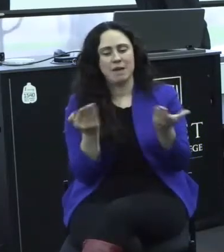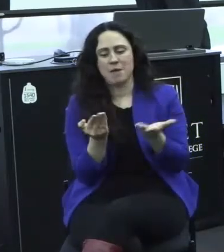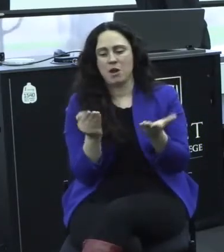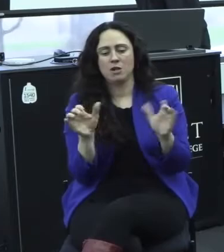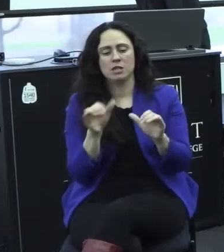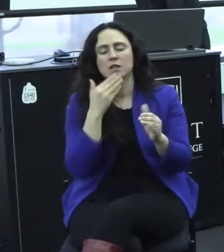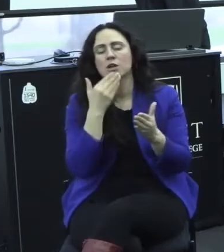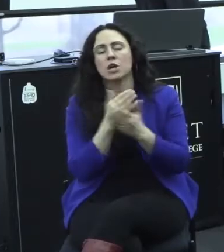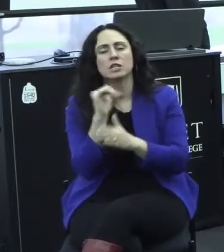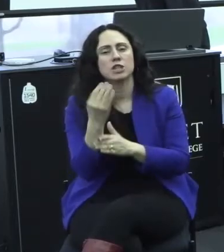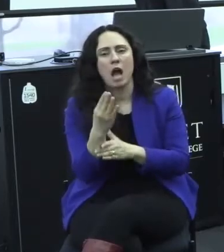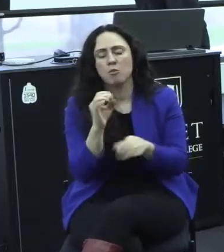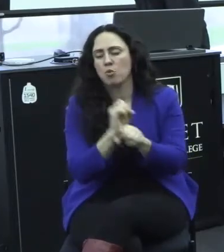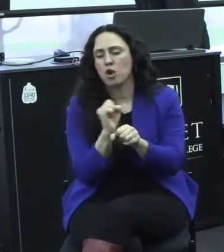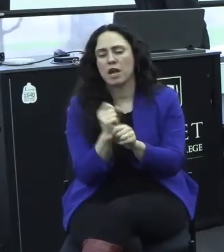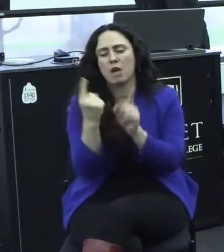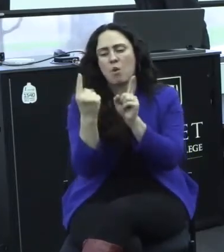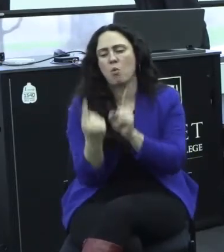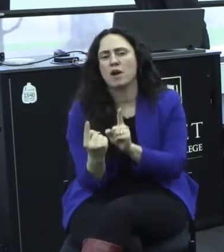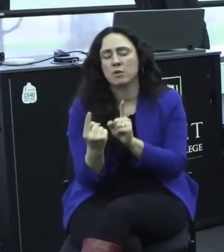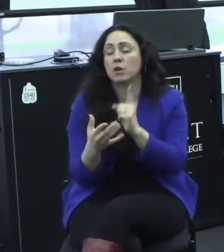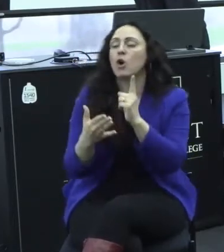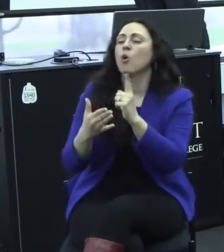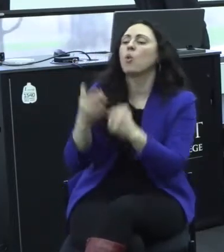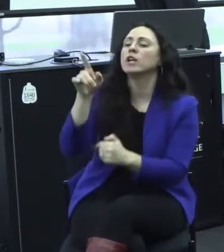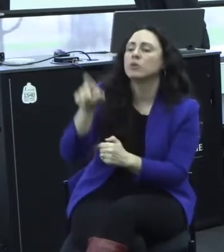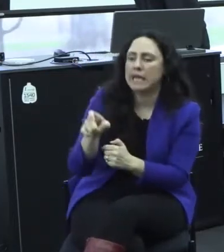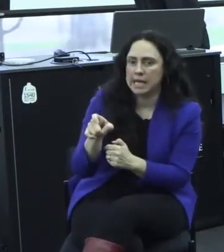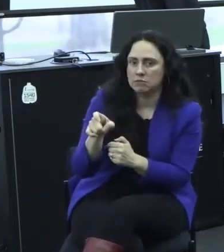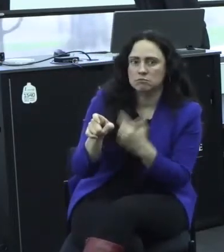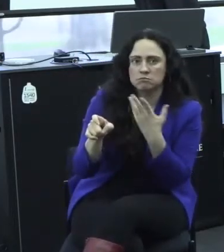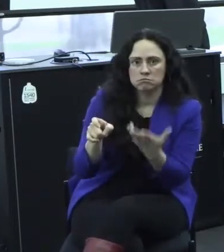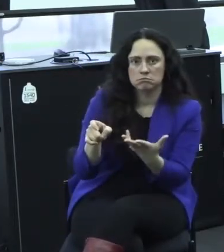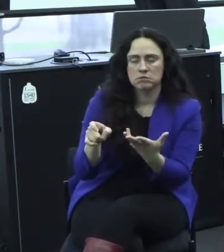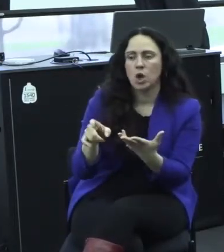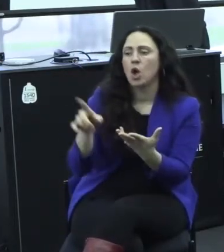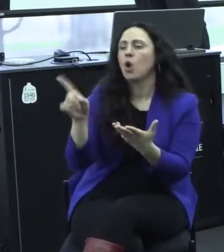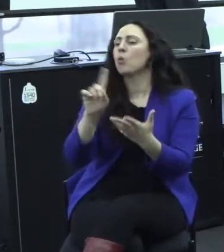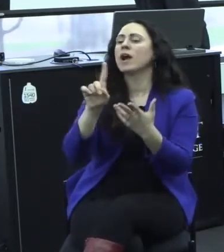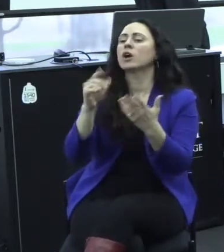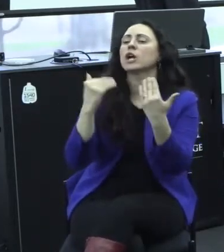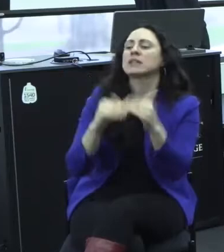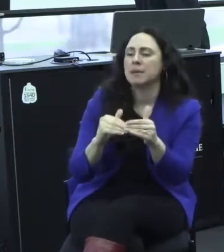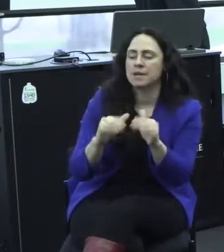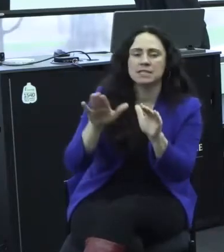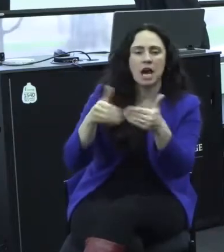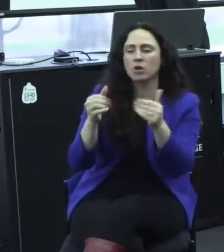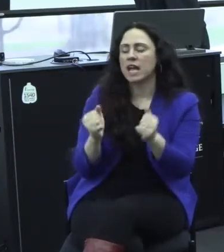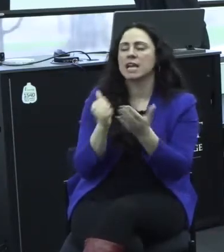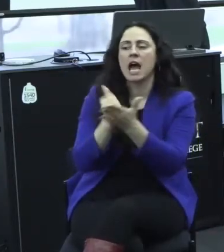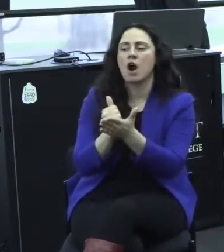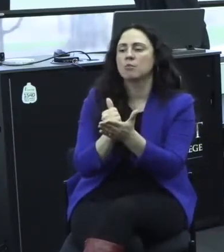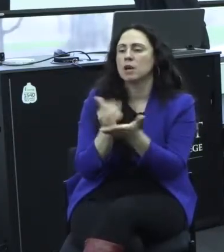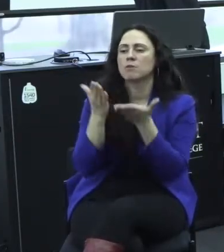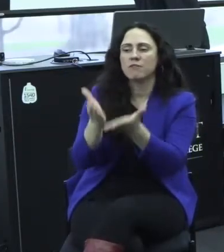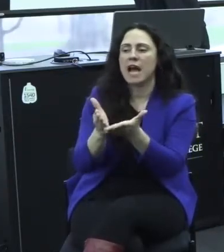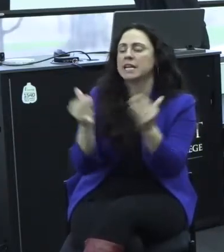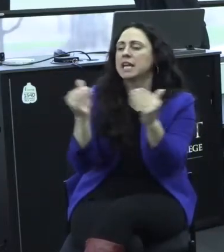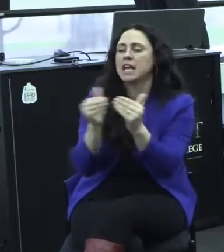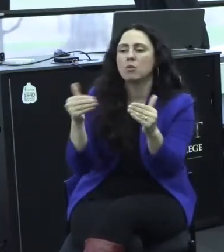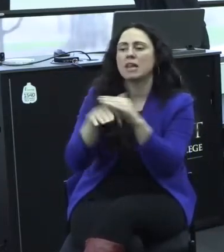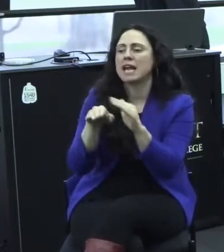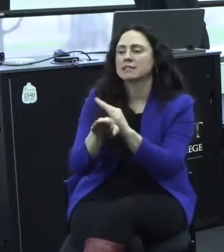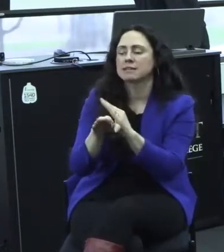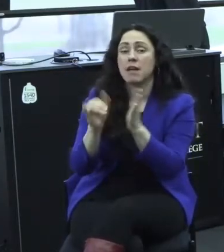of working one-to-one. What is it that you need? What is it where you're limited, and how can we help provide equal access? And so that